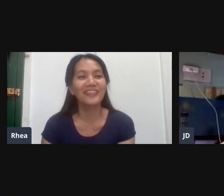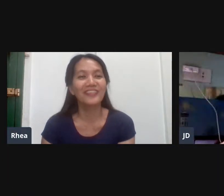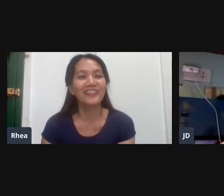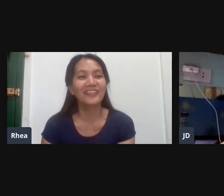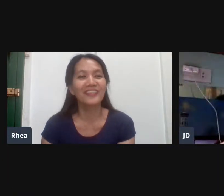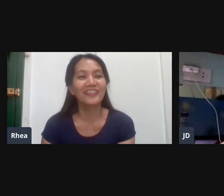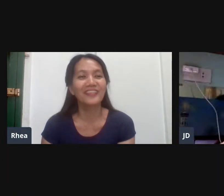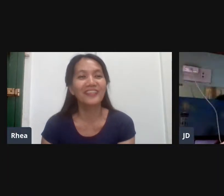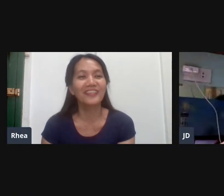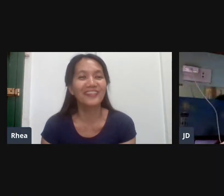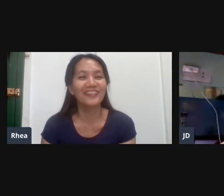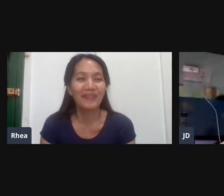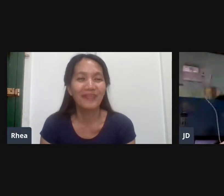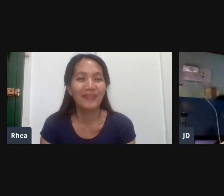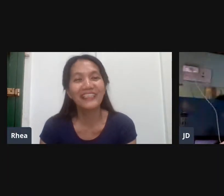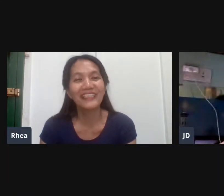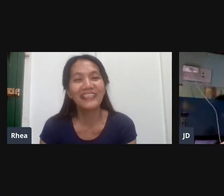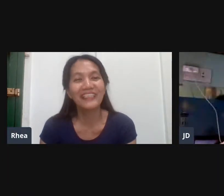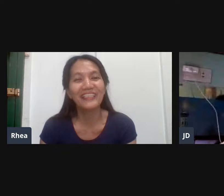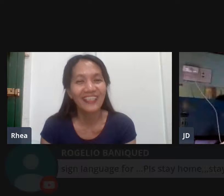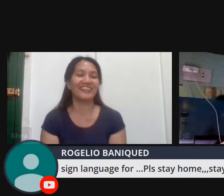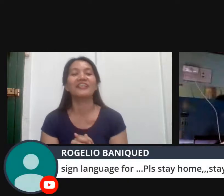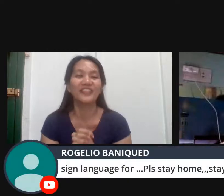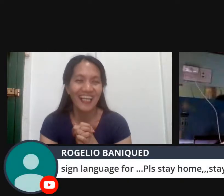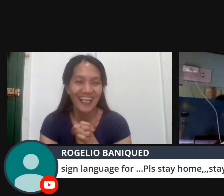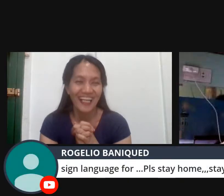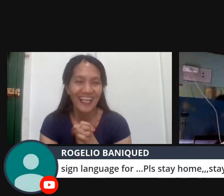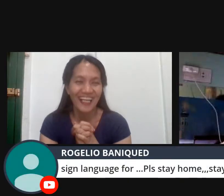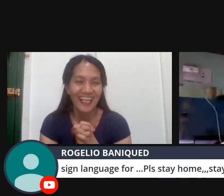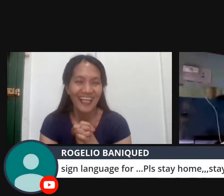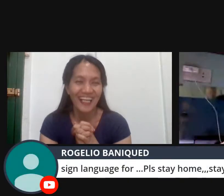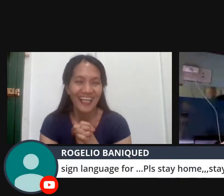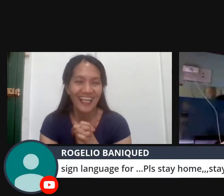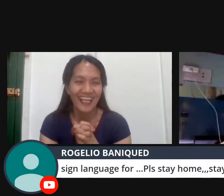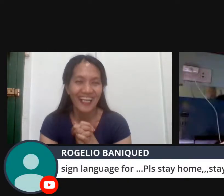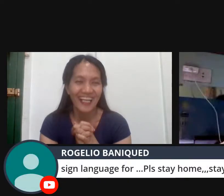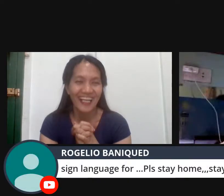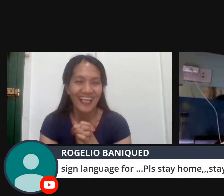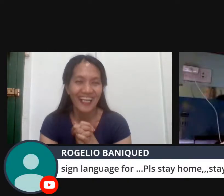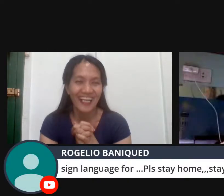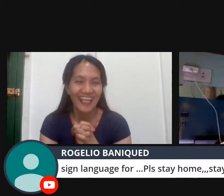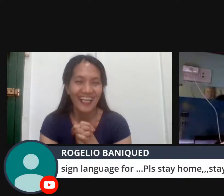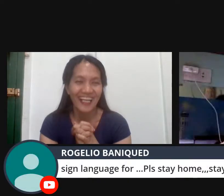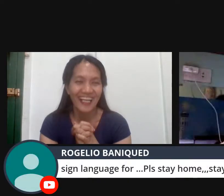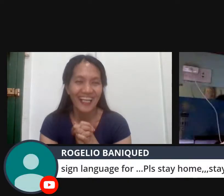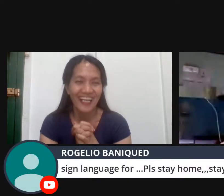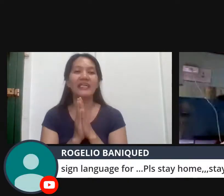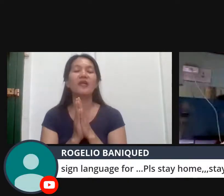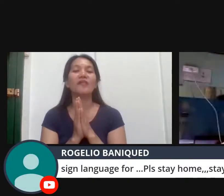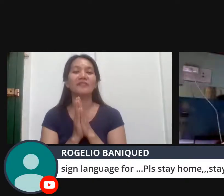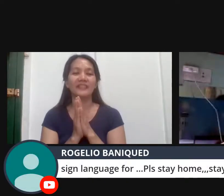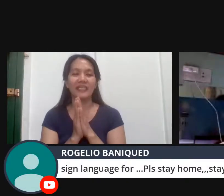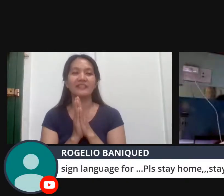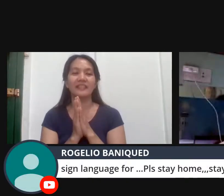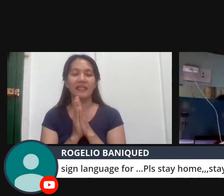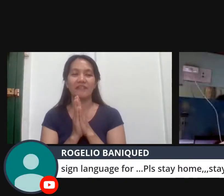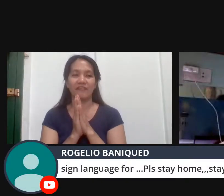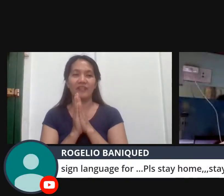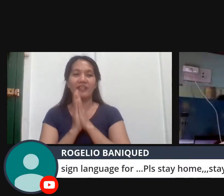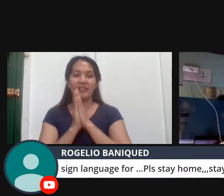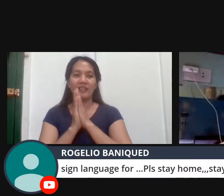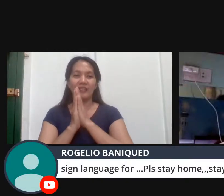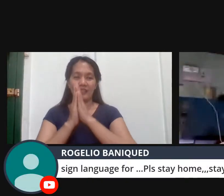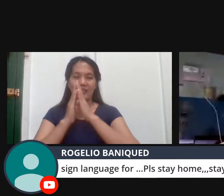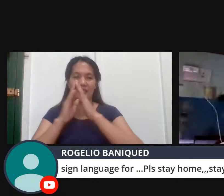Si Sir Banikid. Taga-Aries po siya. Okay, test natin yung